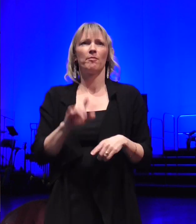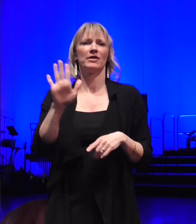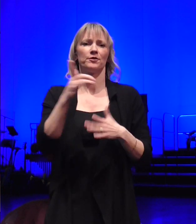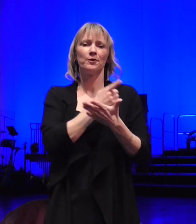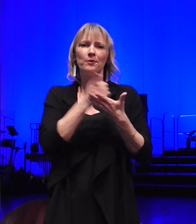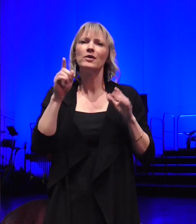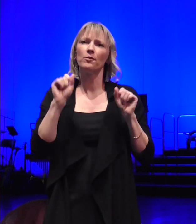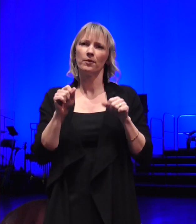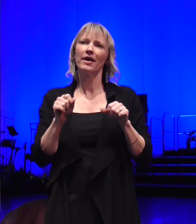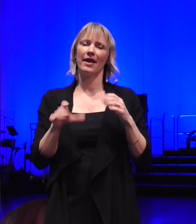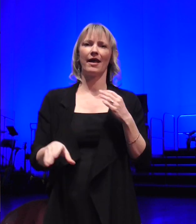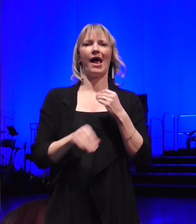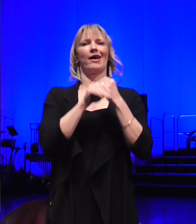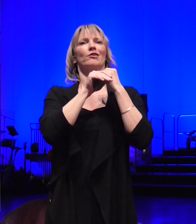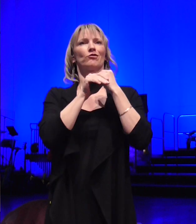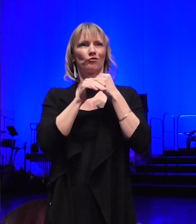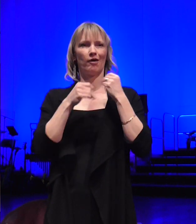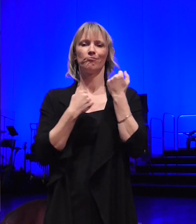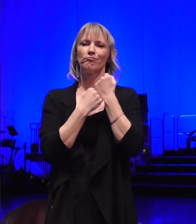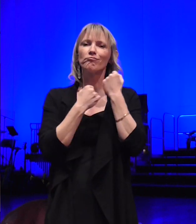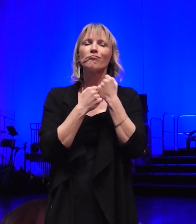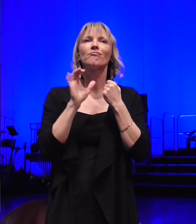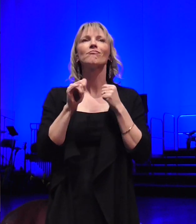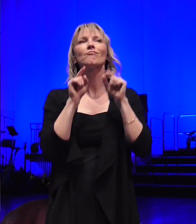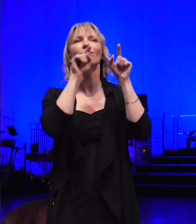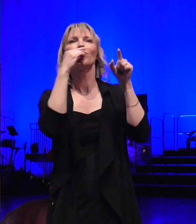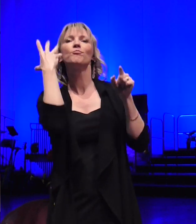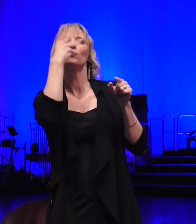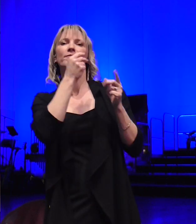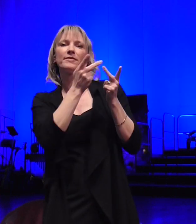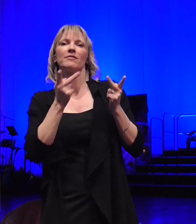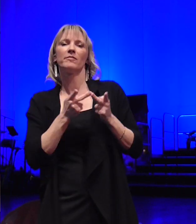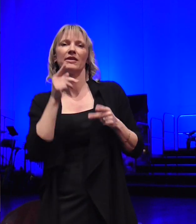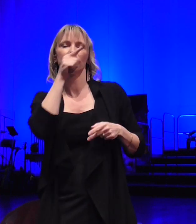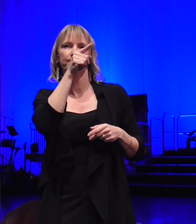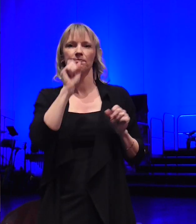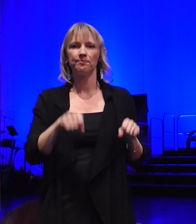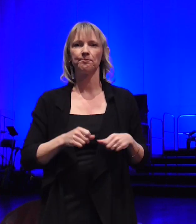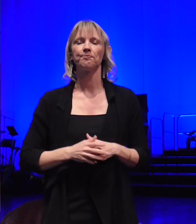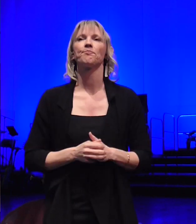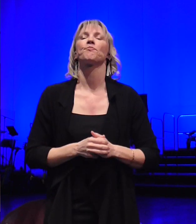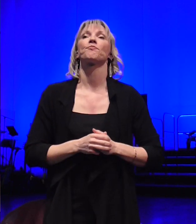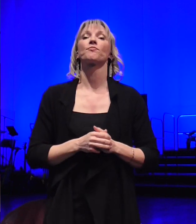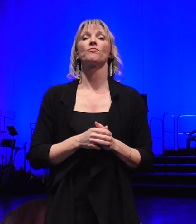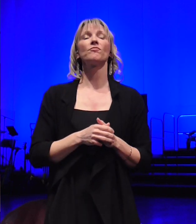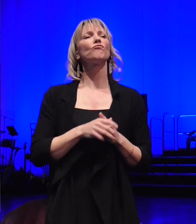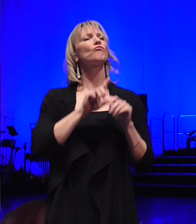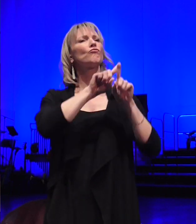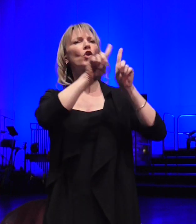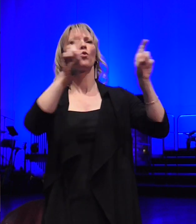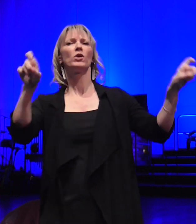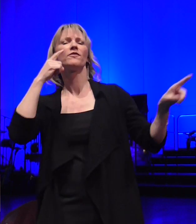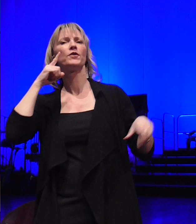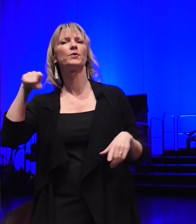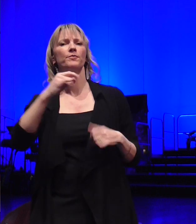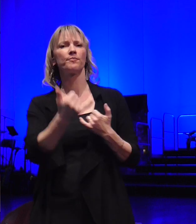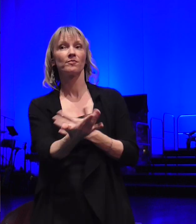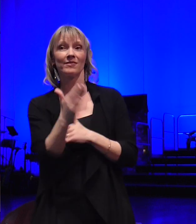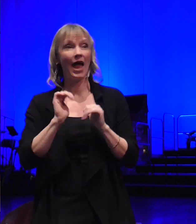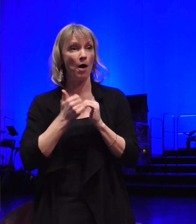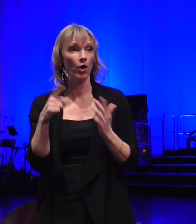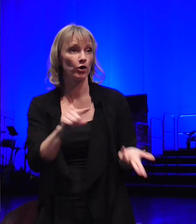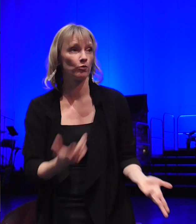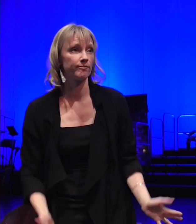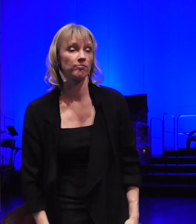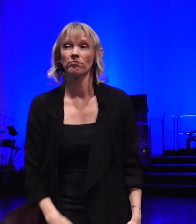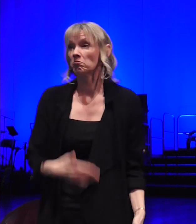your spiritual connection time to just be in that beautiful space. So question for you all this morning, how are you?